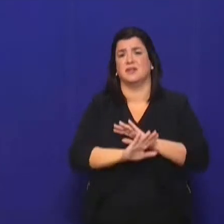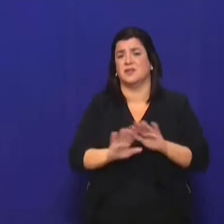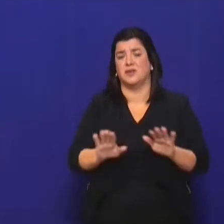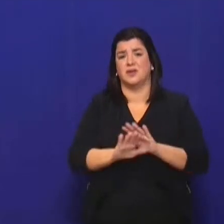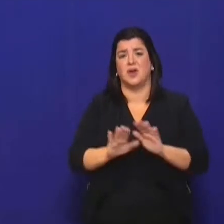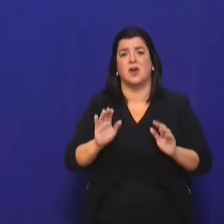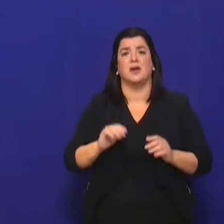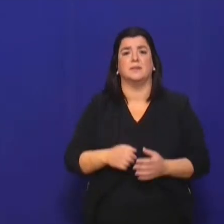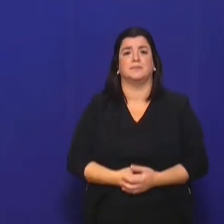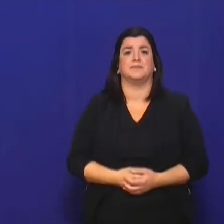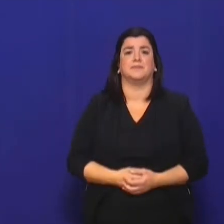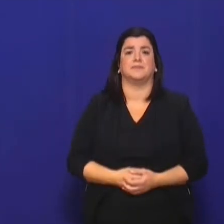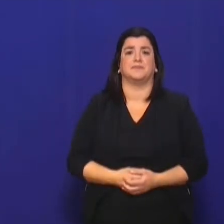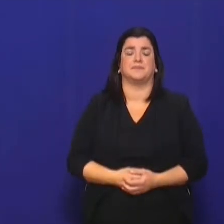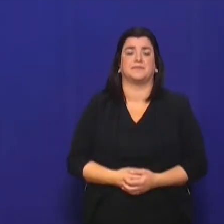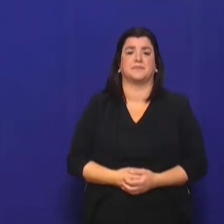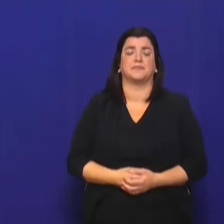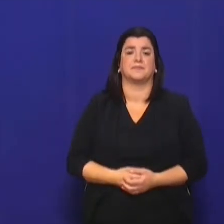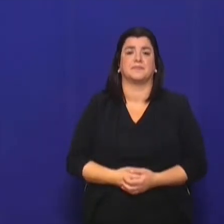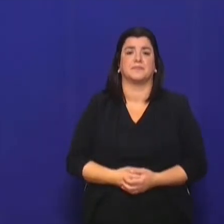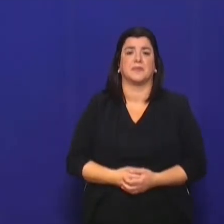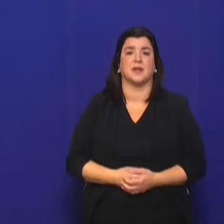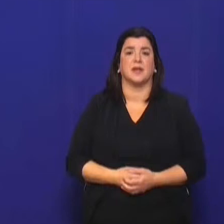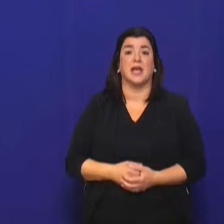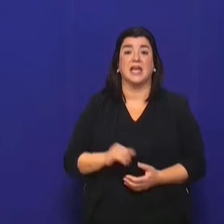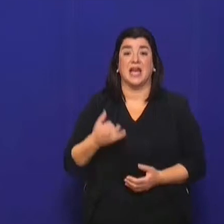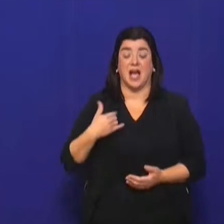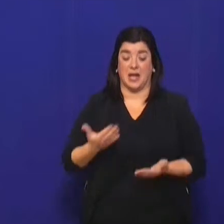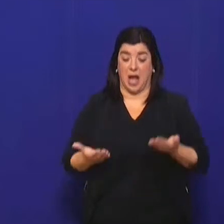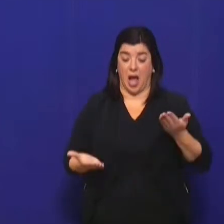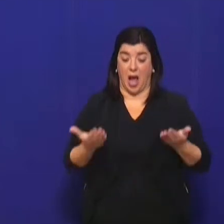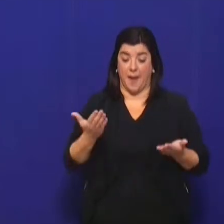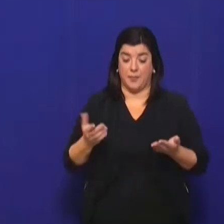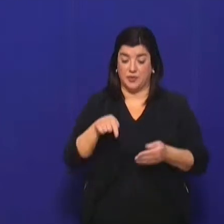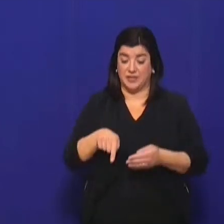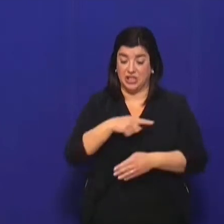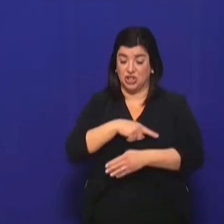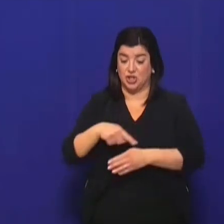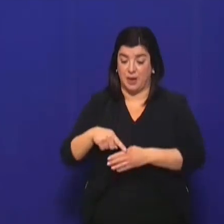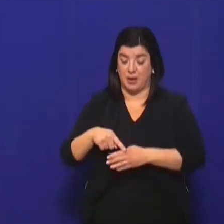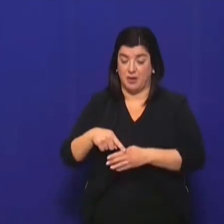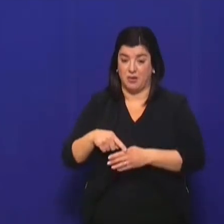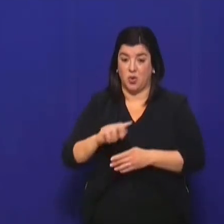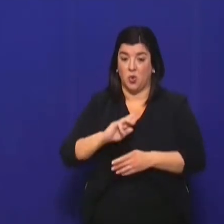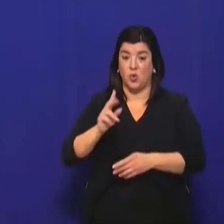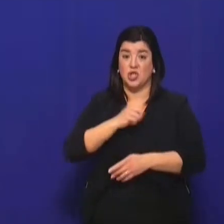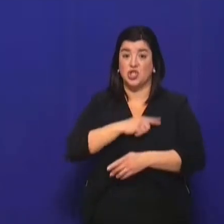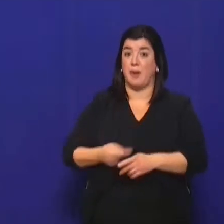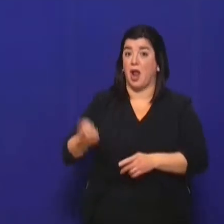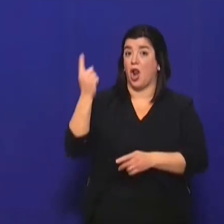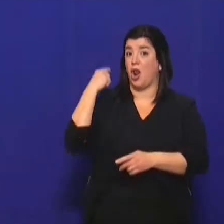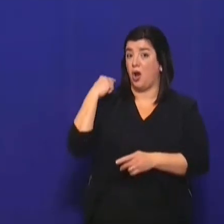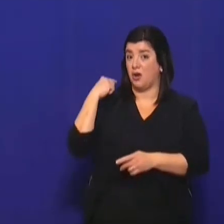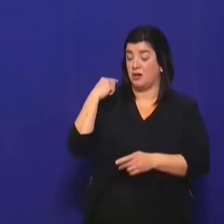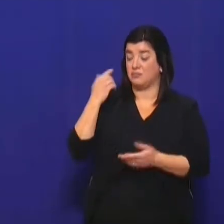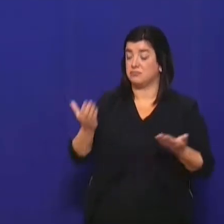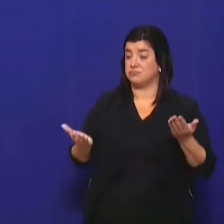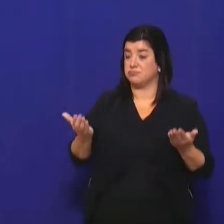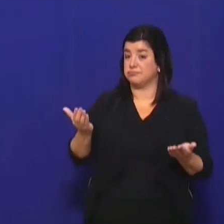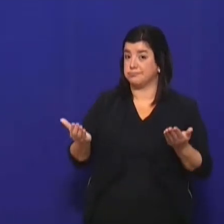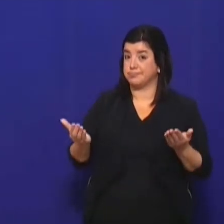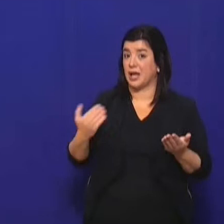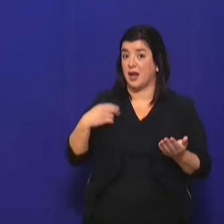jekk inqablu x'qed jiġri din il-ġimgħa meta nqablu mal ġimgħa ta' qabel l-istess qegħdin naraw li